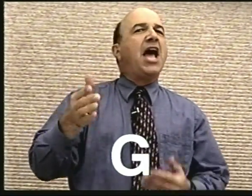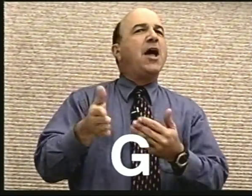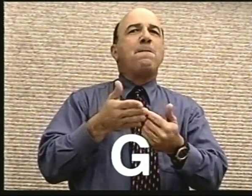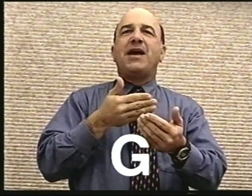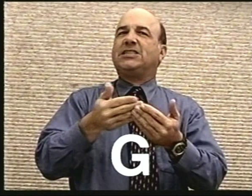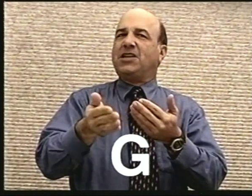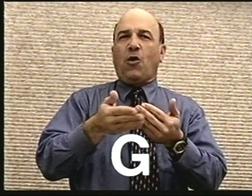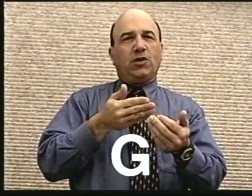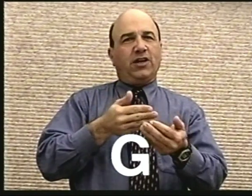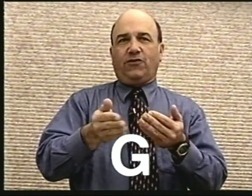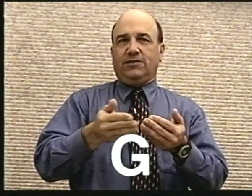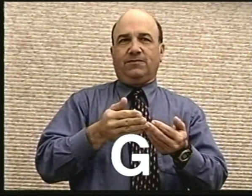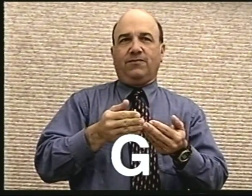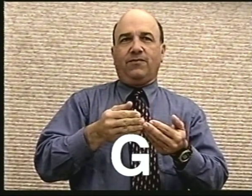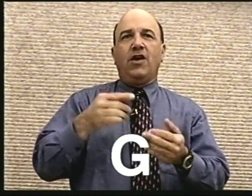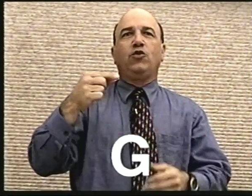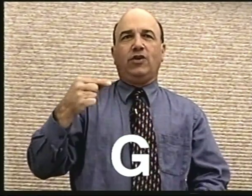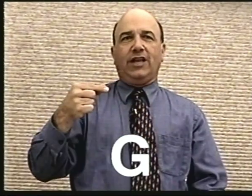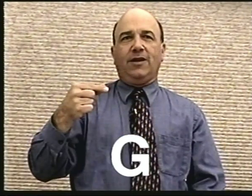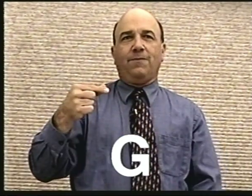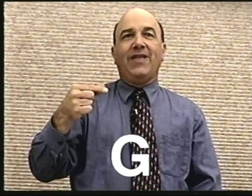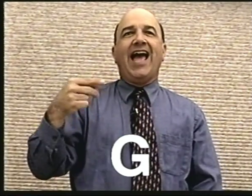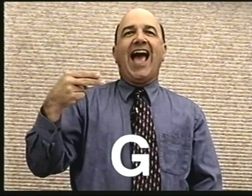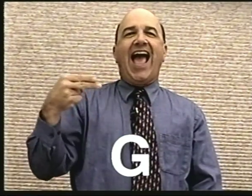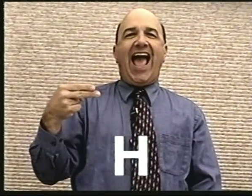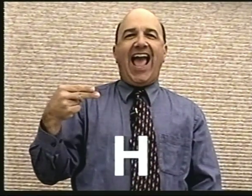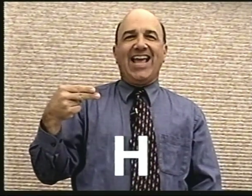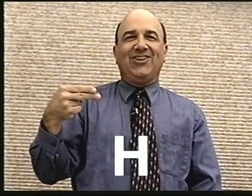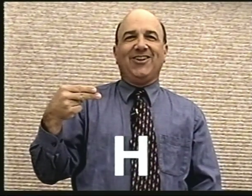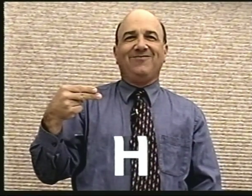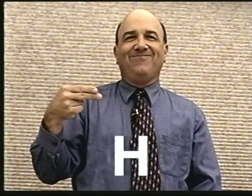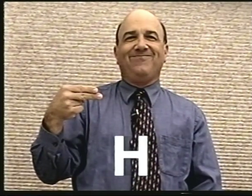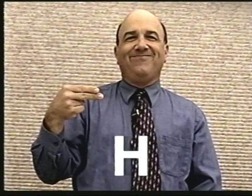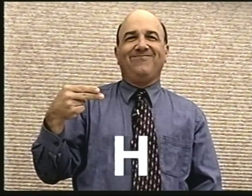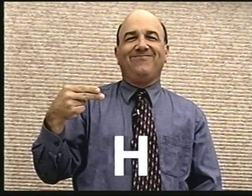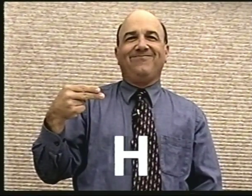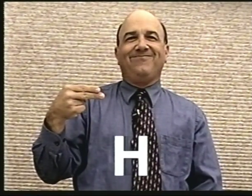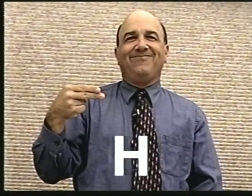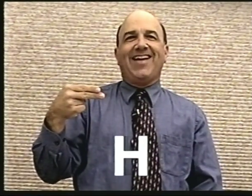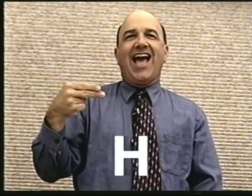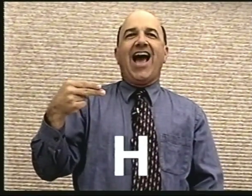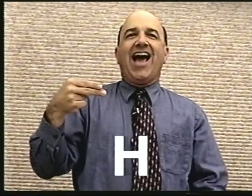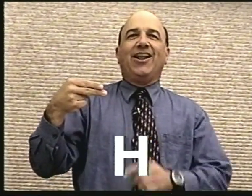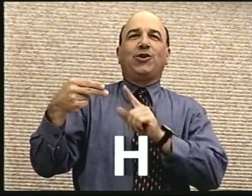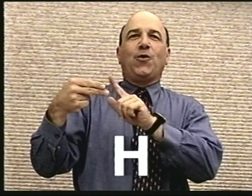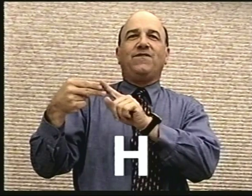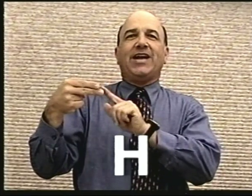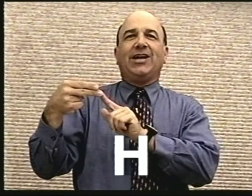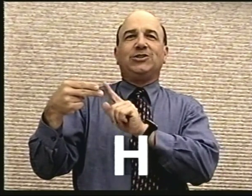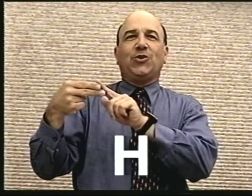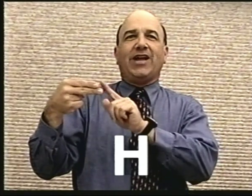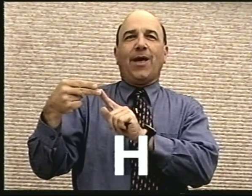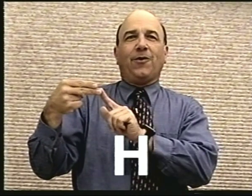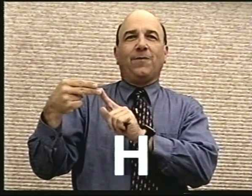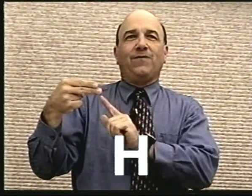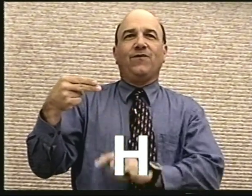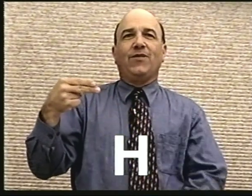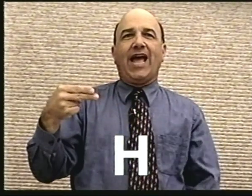It makes no difference. G. H, and two fingers together for